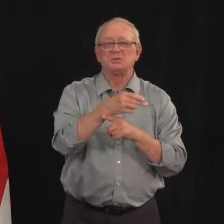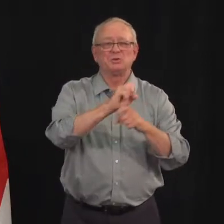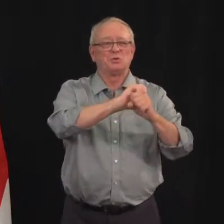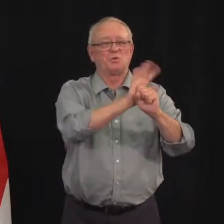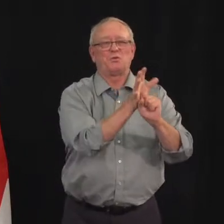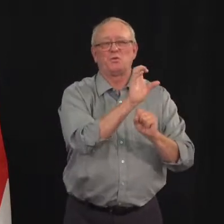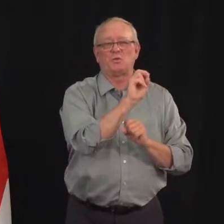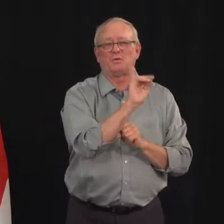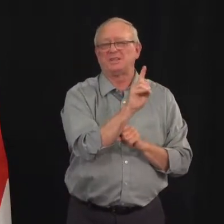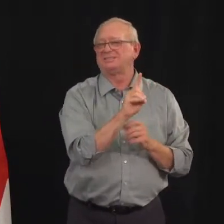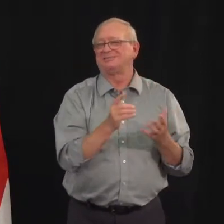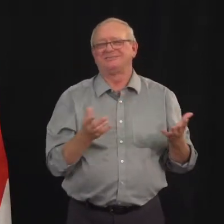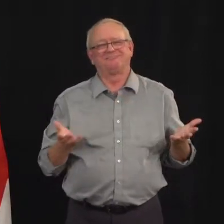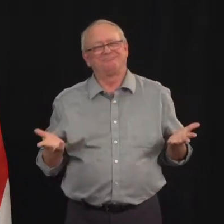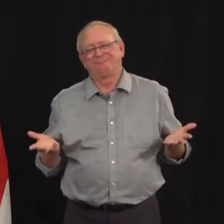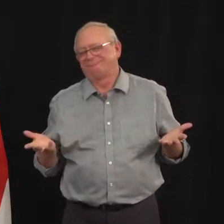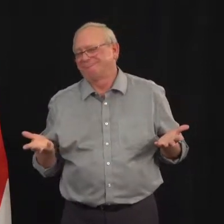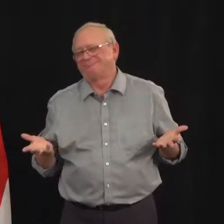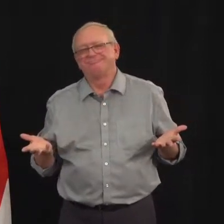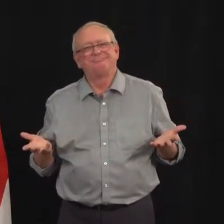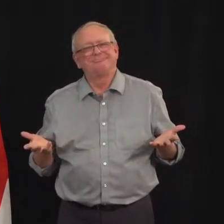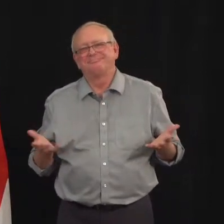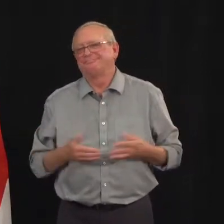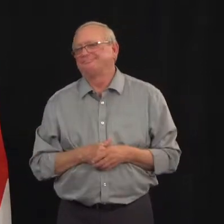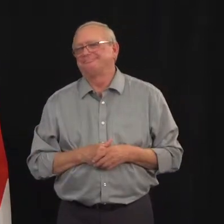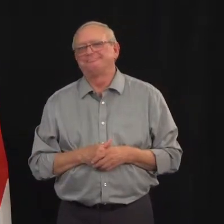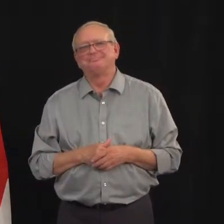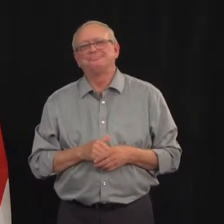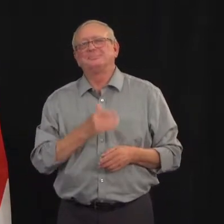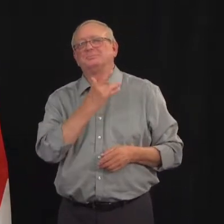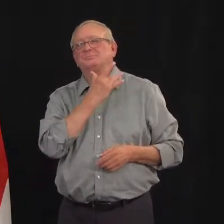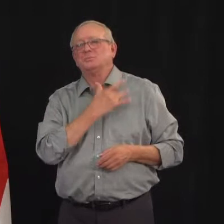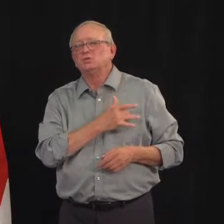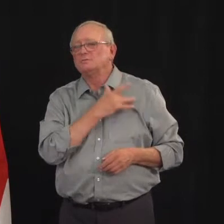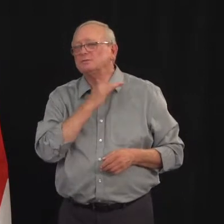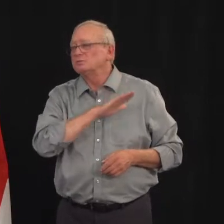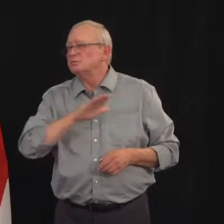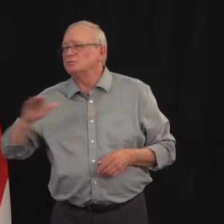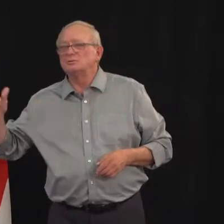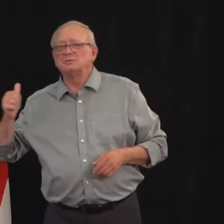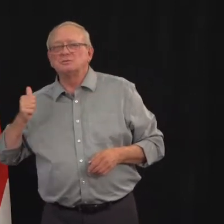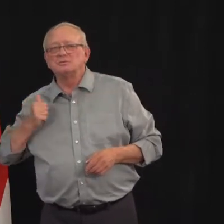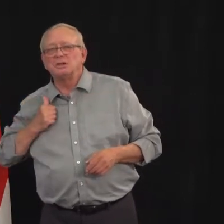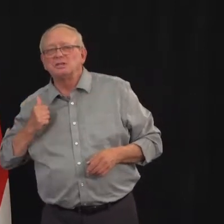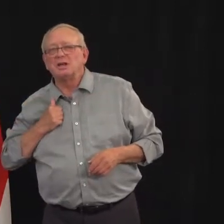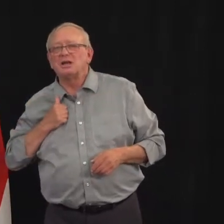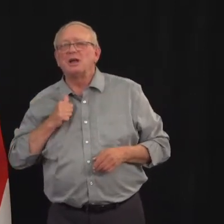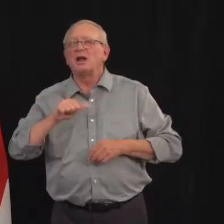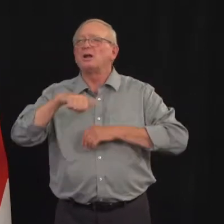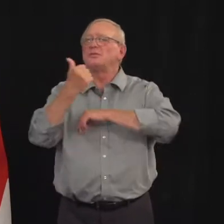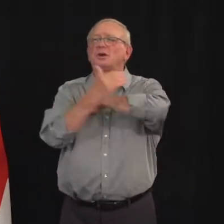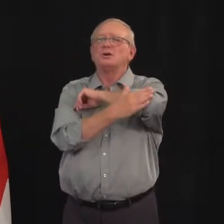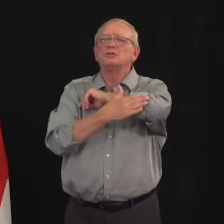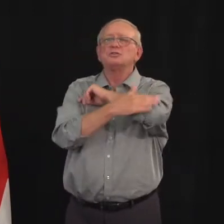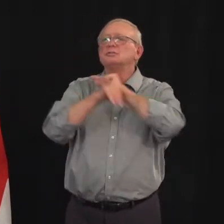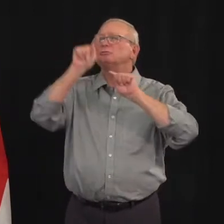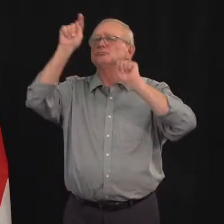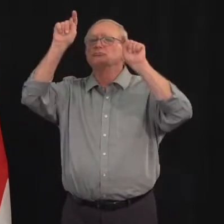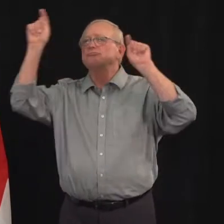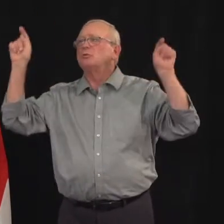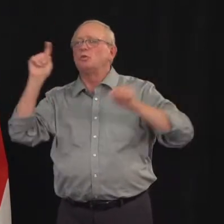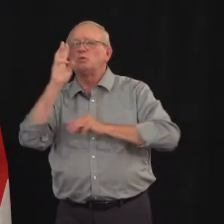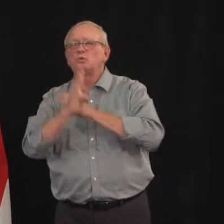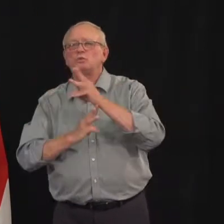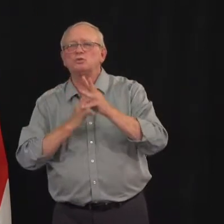each country, is needing to make decisions to try to strike that right balance between protecting people from the spread of